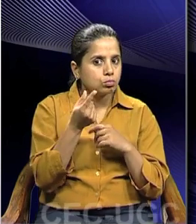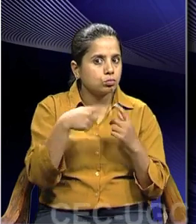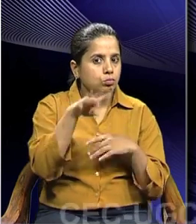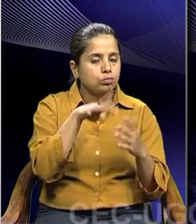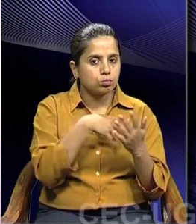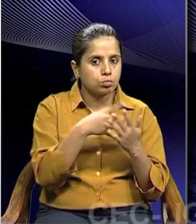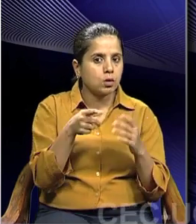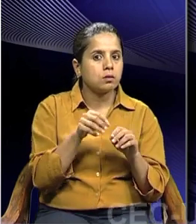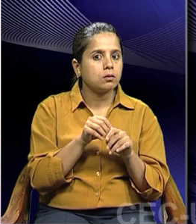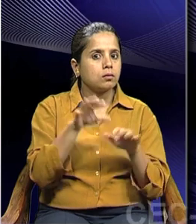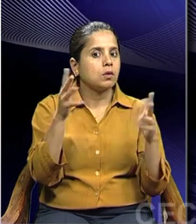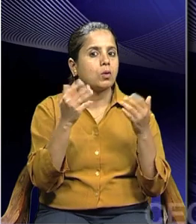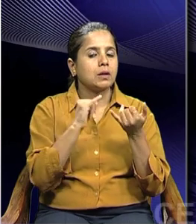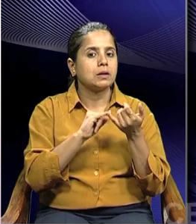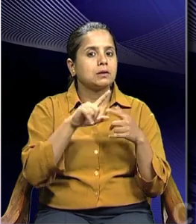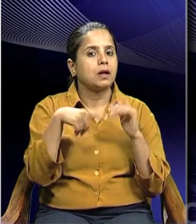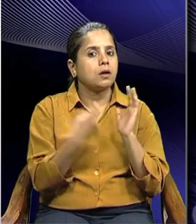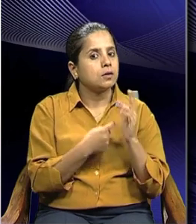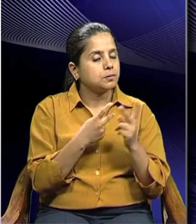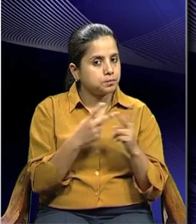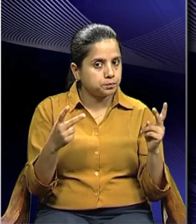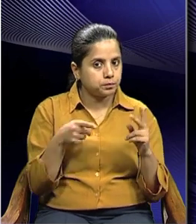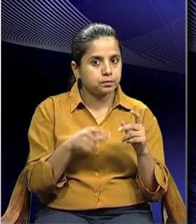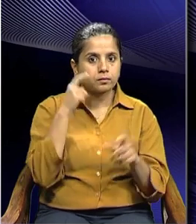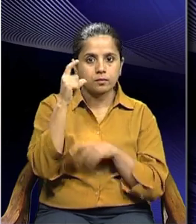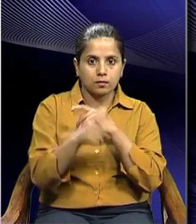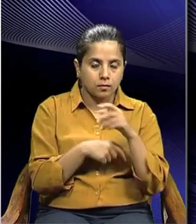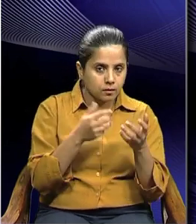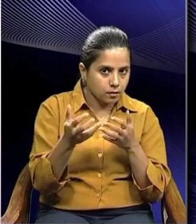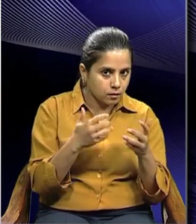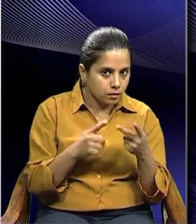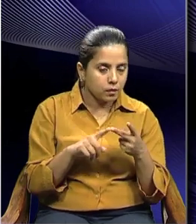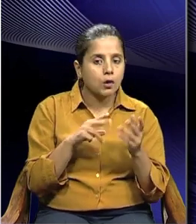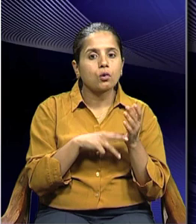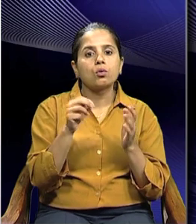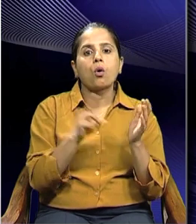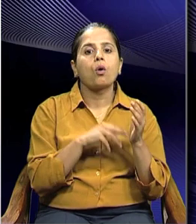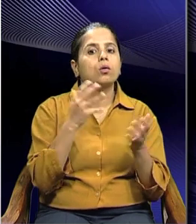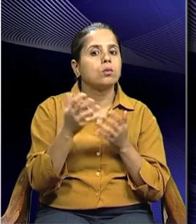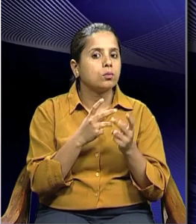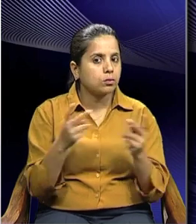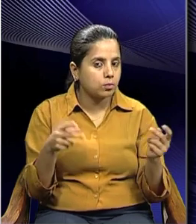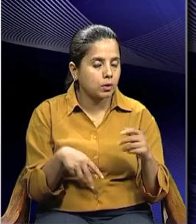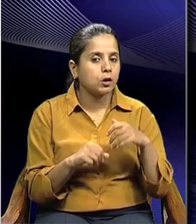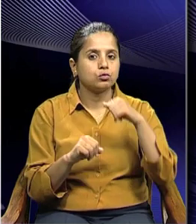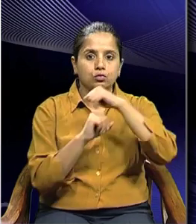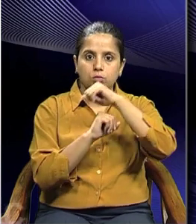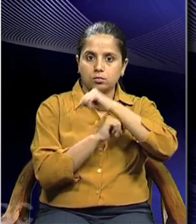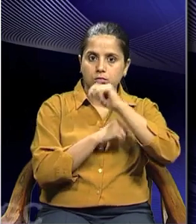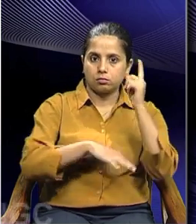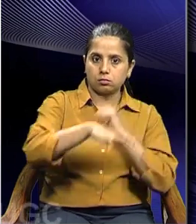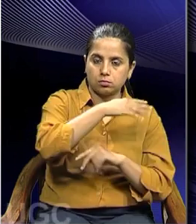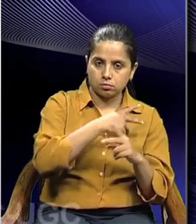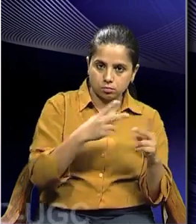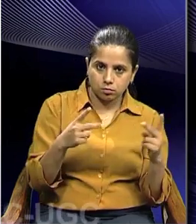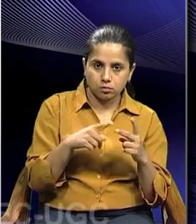is the spread of the sector in terms of corporate market, non-corporate market, structures within the sector,